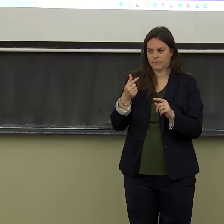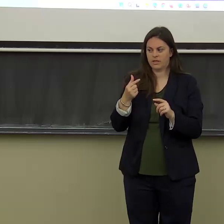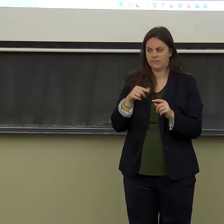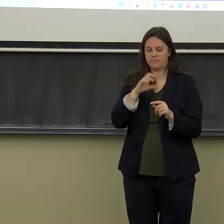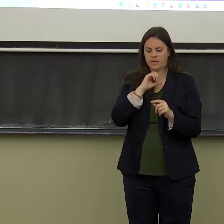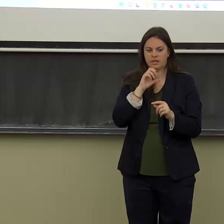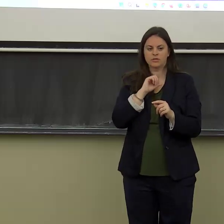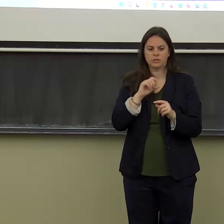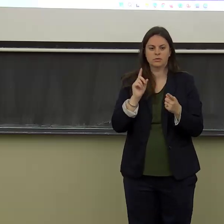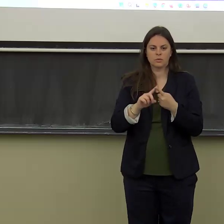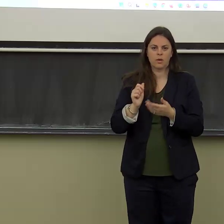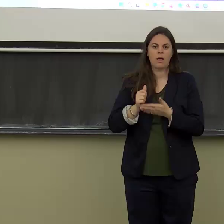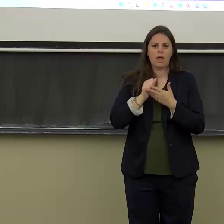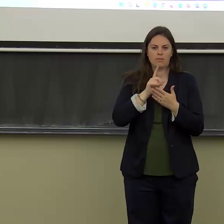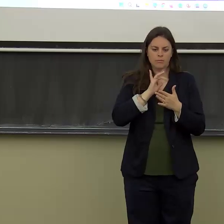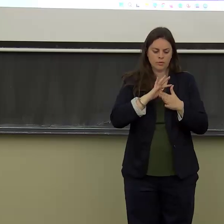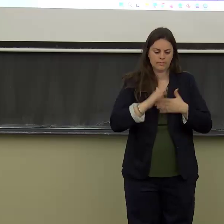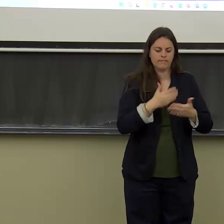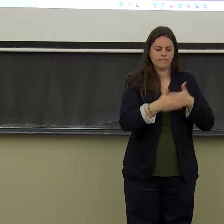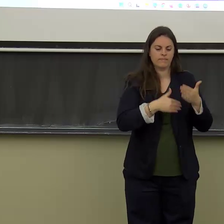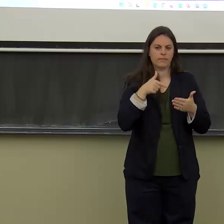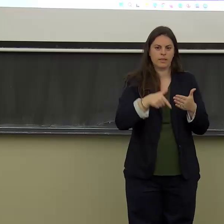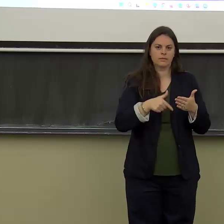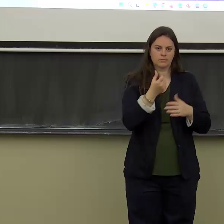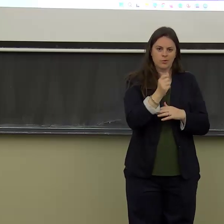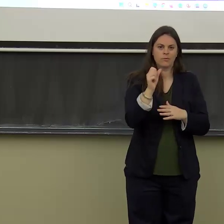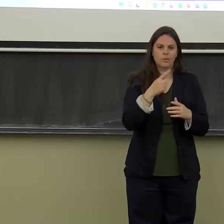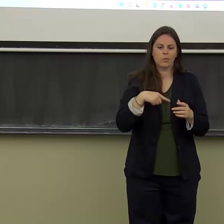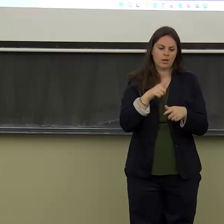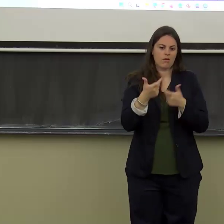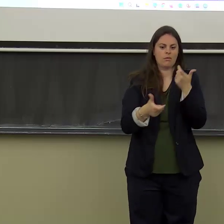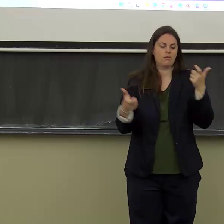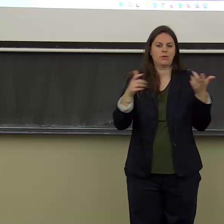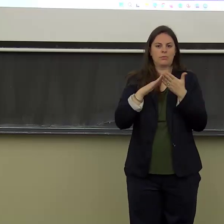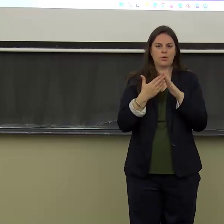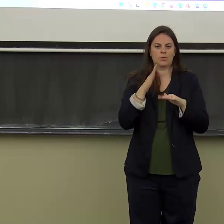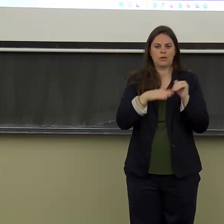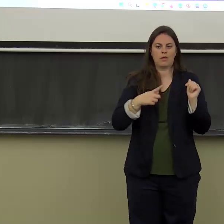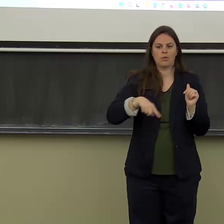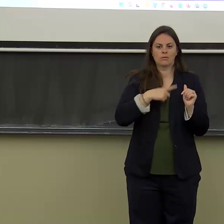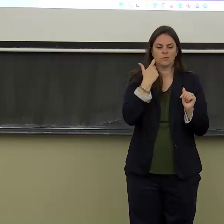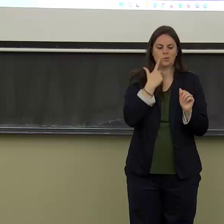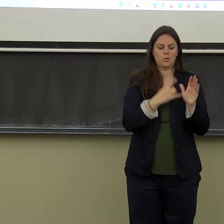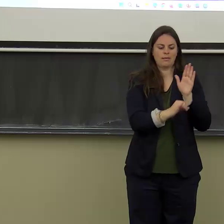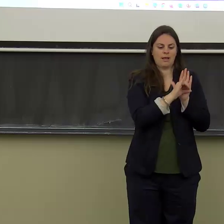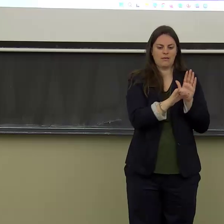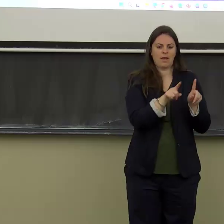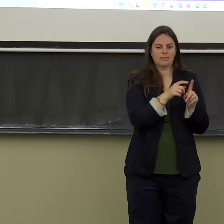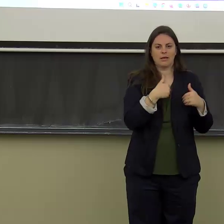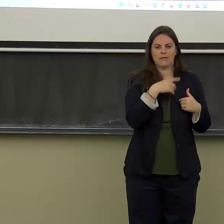we are a bigger community than just those of us who identify as having a disability on a day-to-day basis.